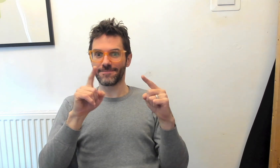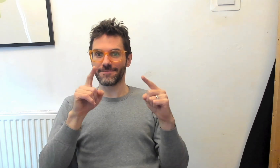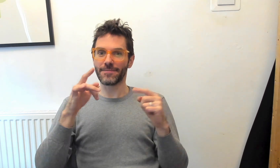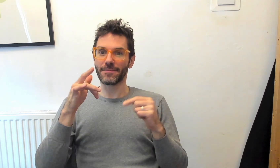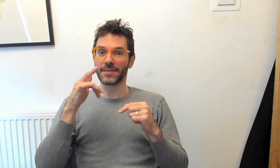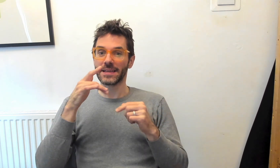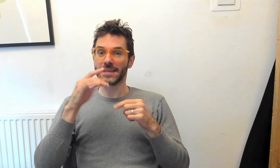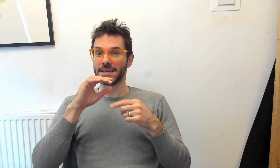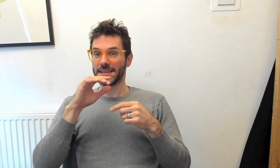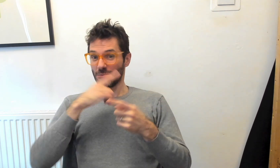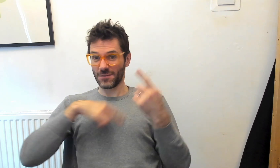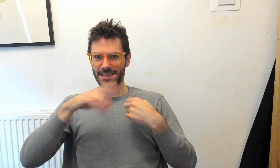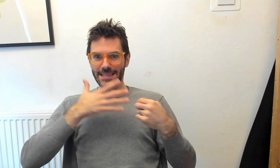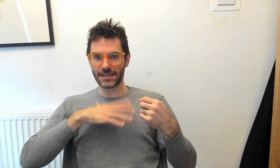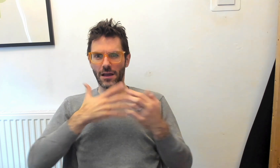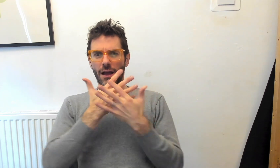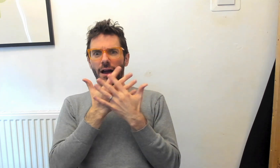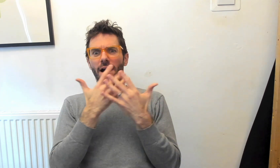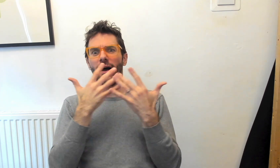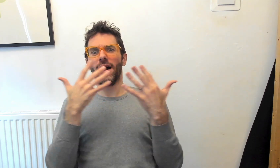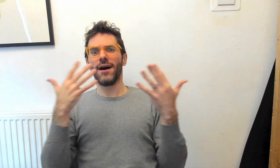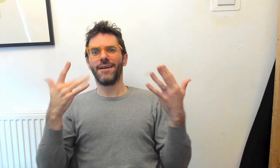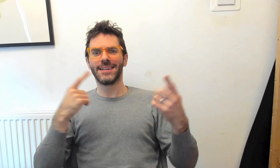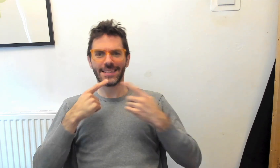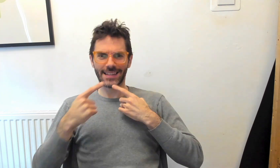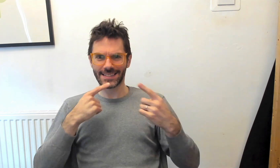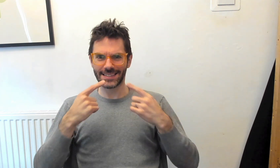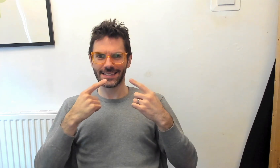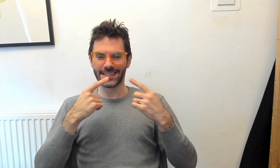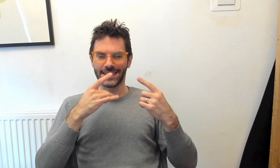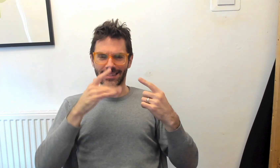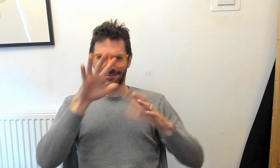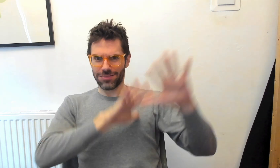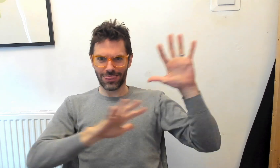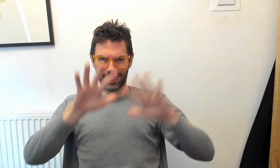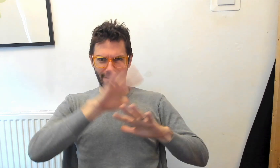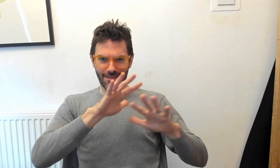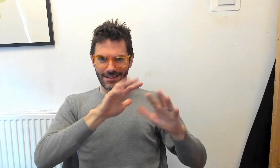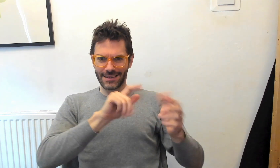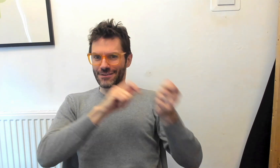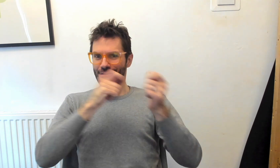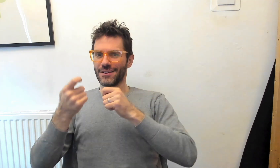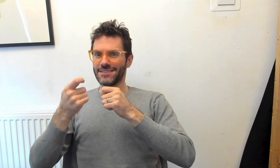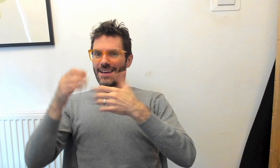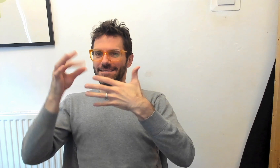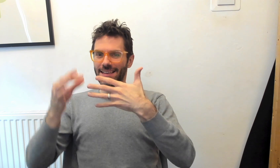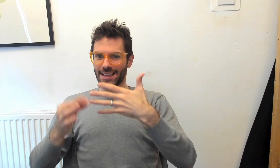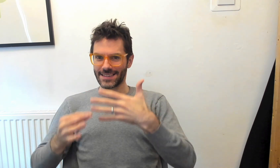However, a challenge is that we need lots and lots of data, which needs to